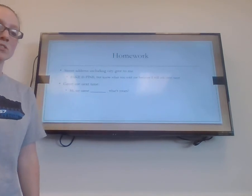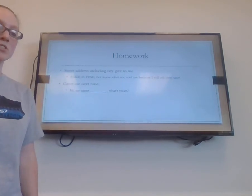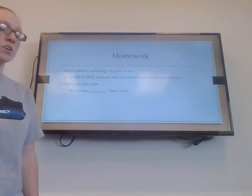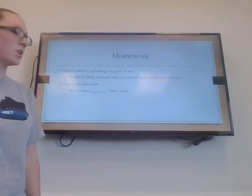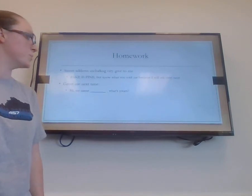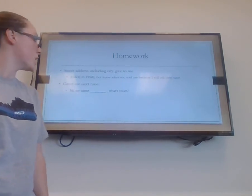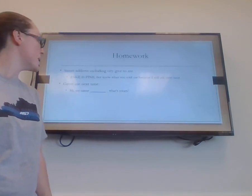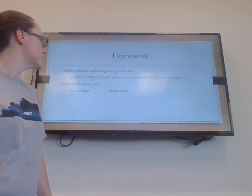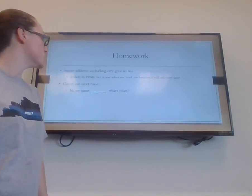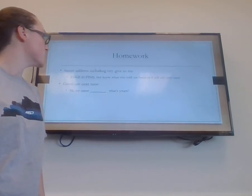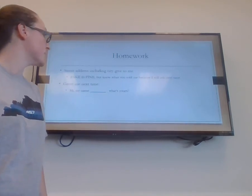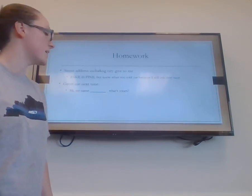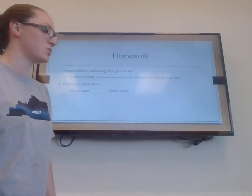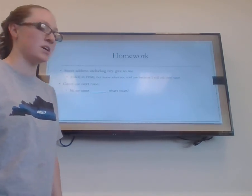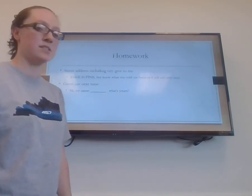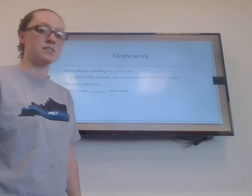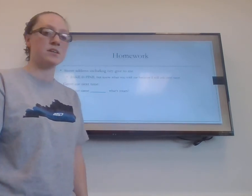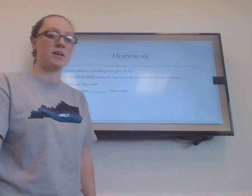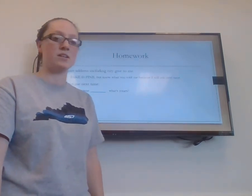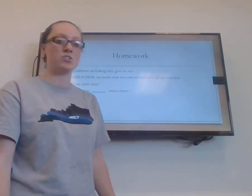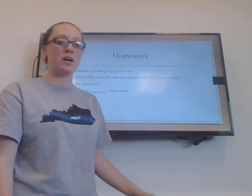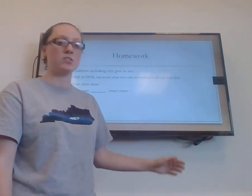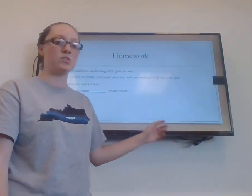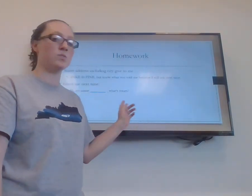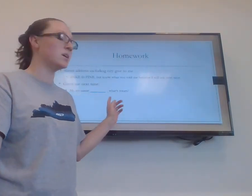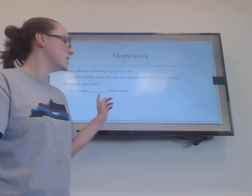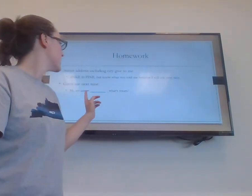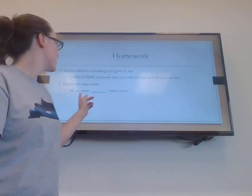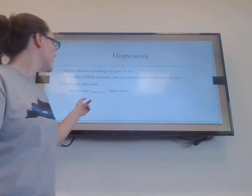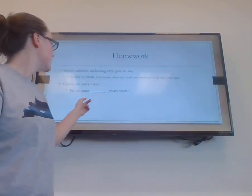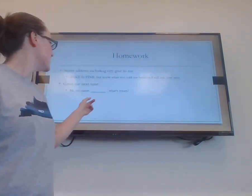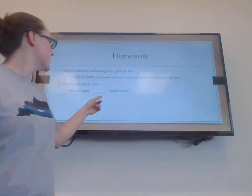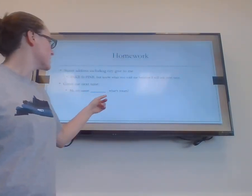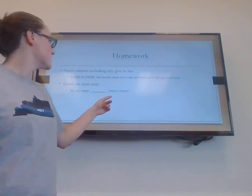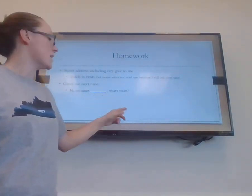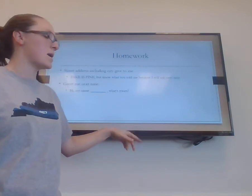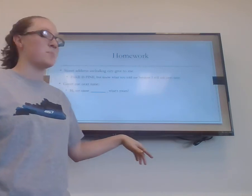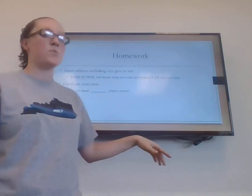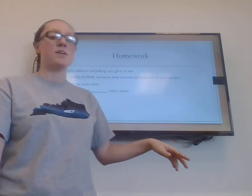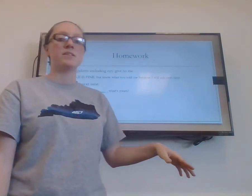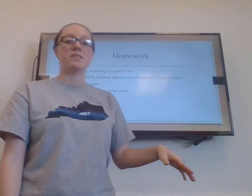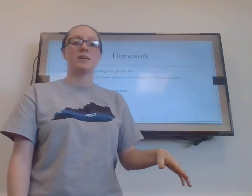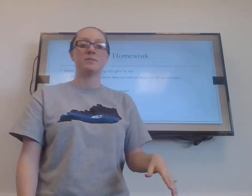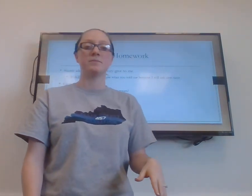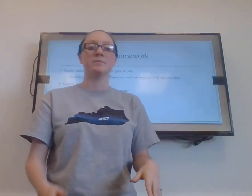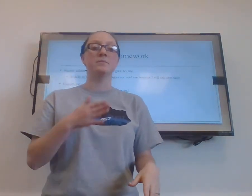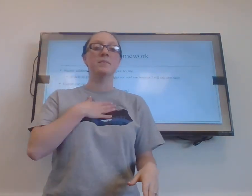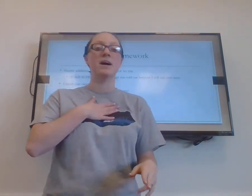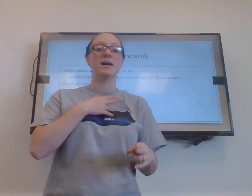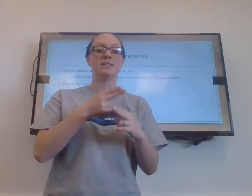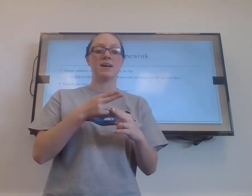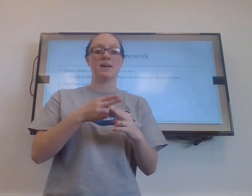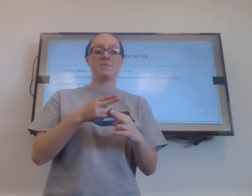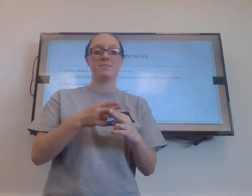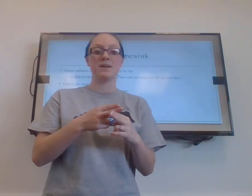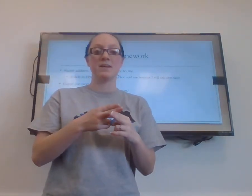to go and practice with an address and try to greet me next time with, my name